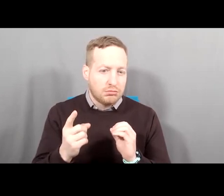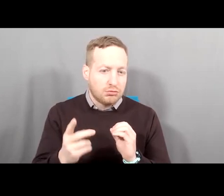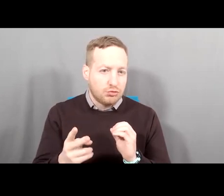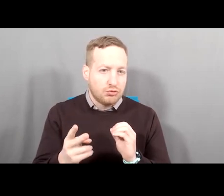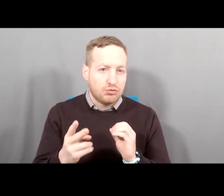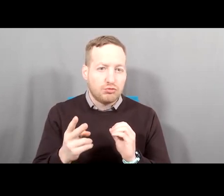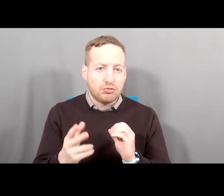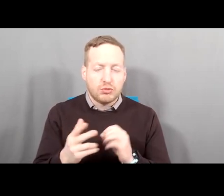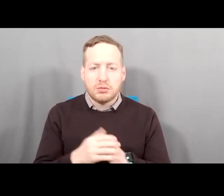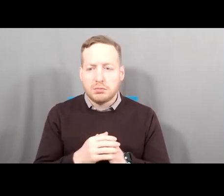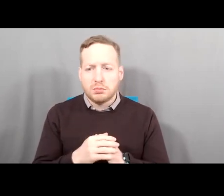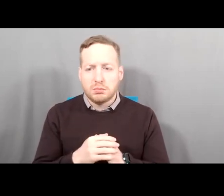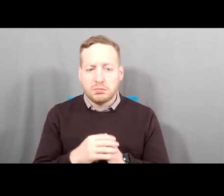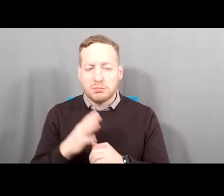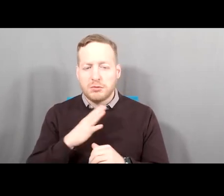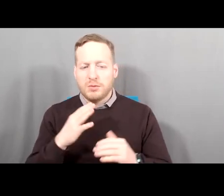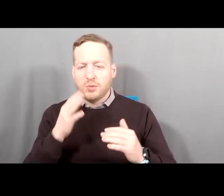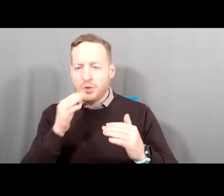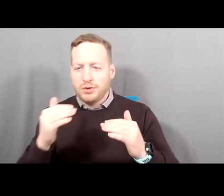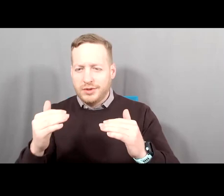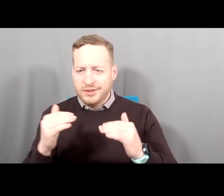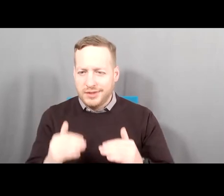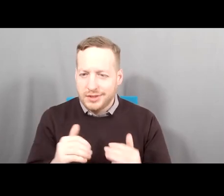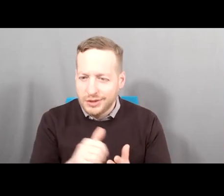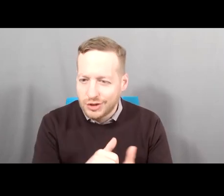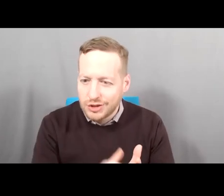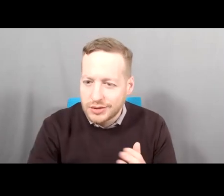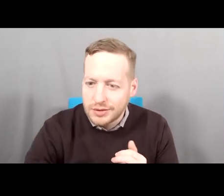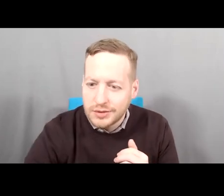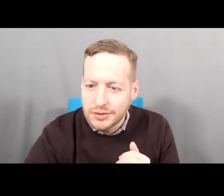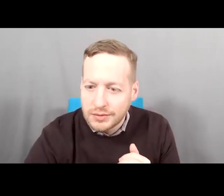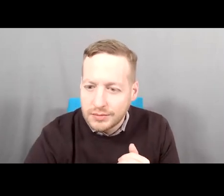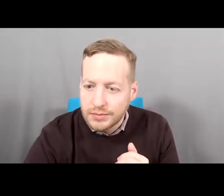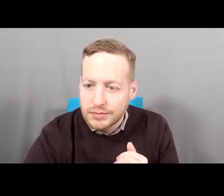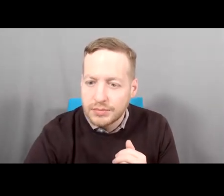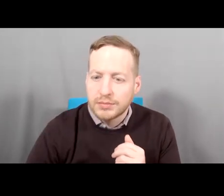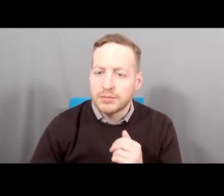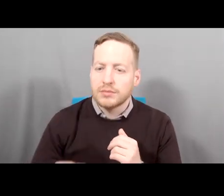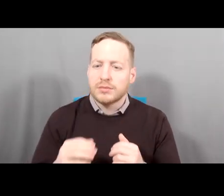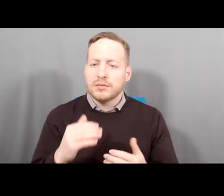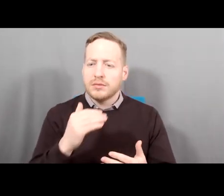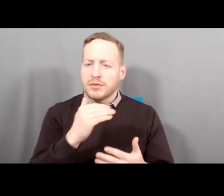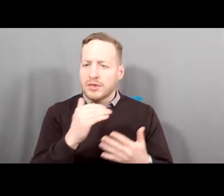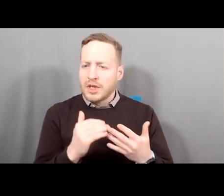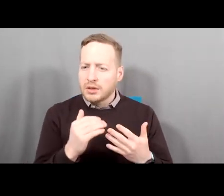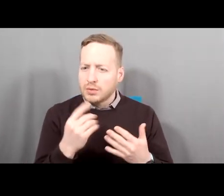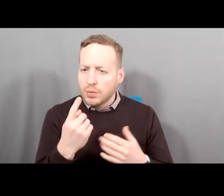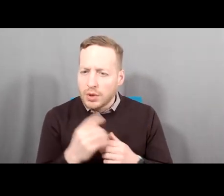Seeing none, going once, twice. All right, we'll move on further along in the